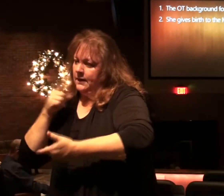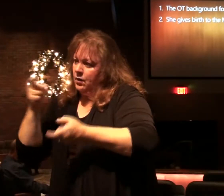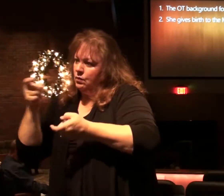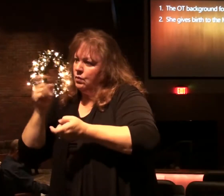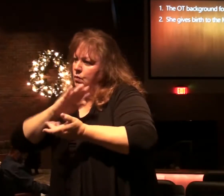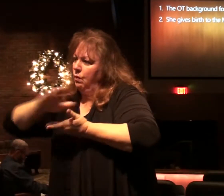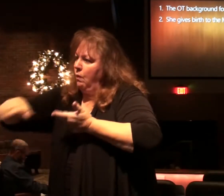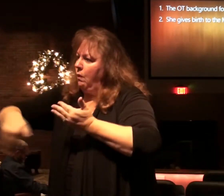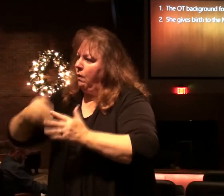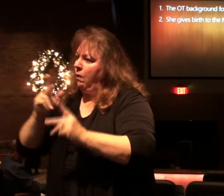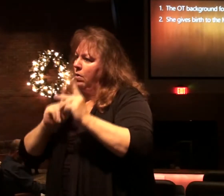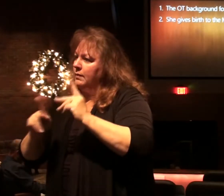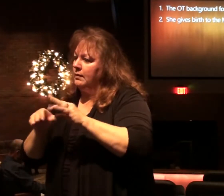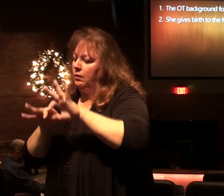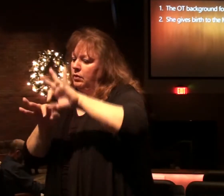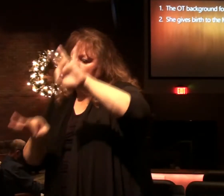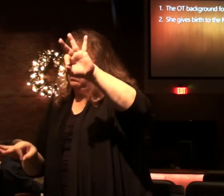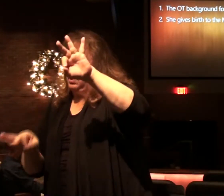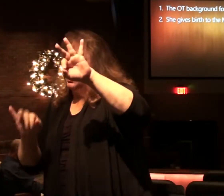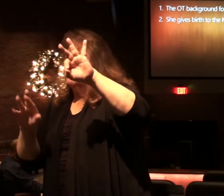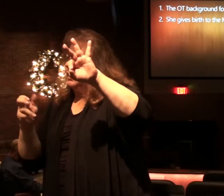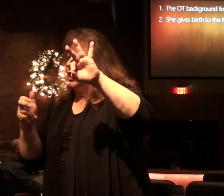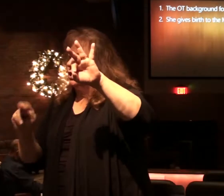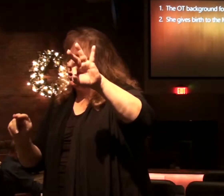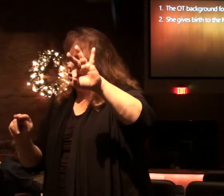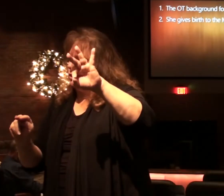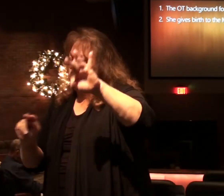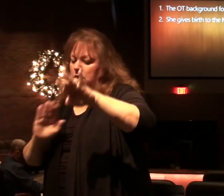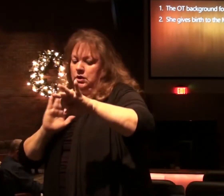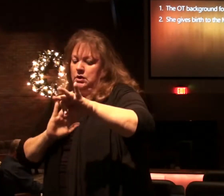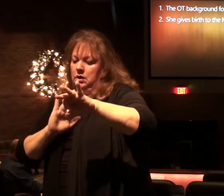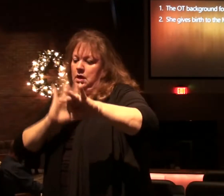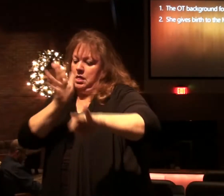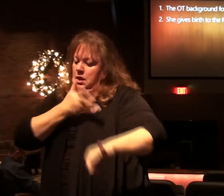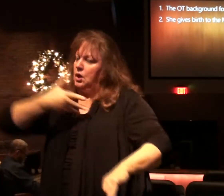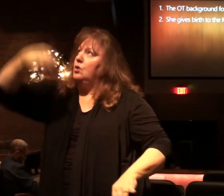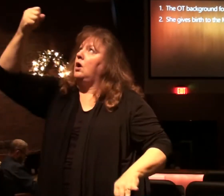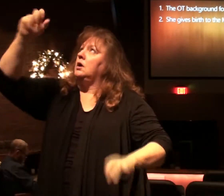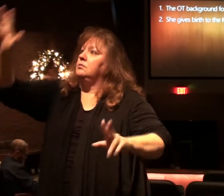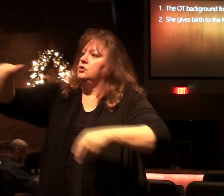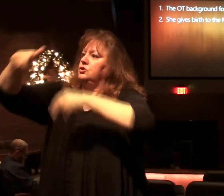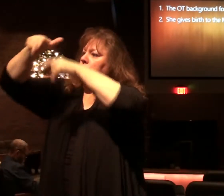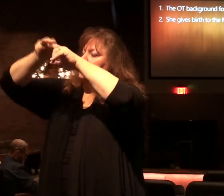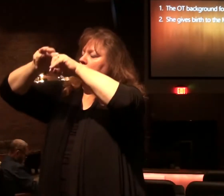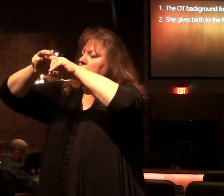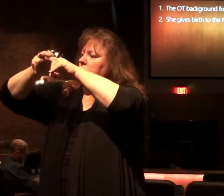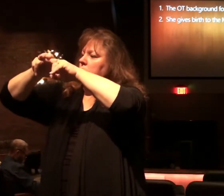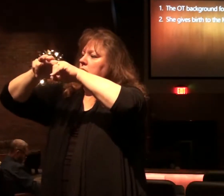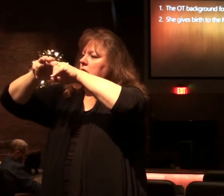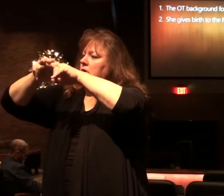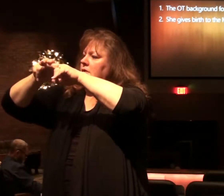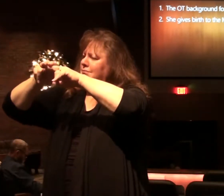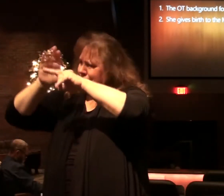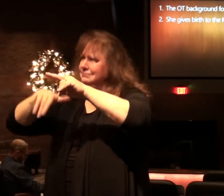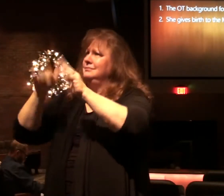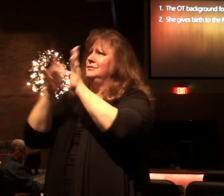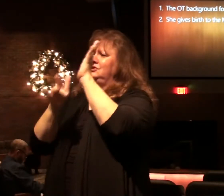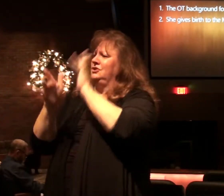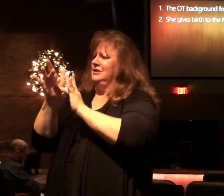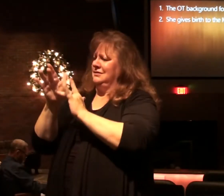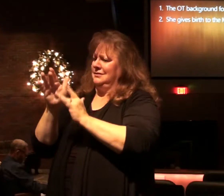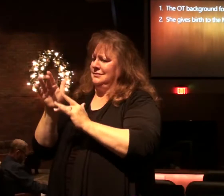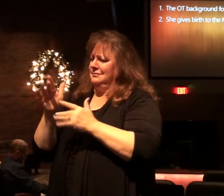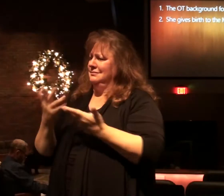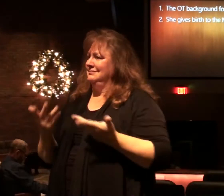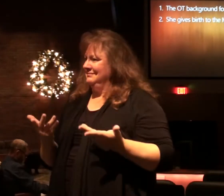the nations with a rod of iron. And the child was caught up to heaven to the throne of God. Obviously, we're talking about Christ, the